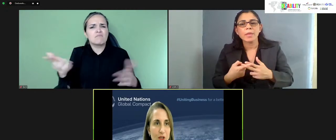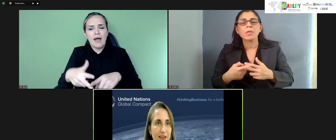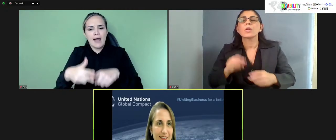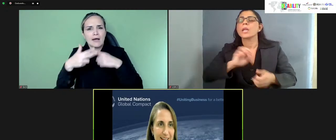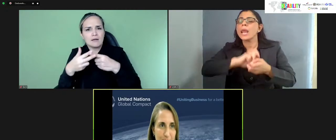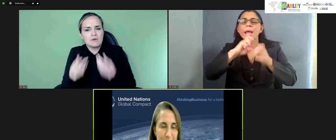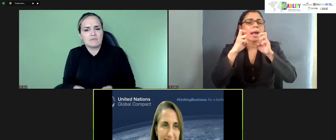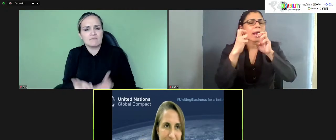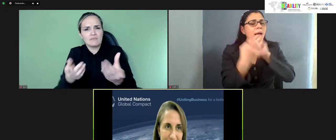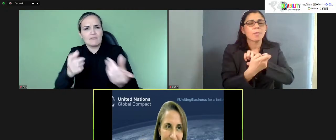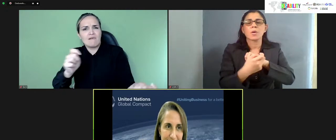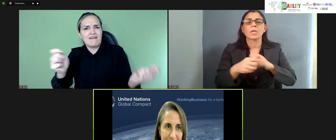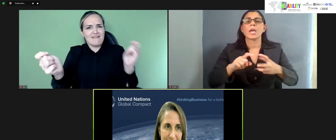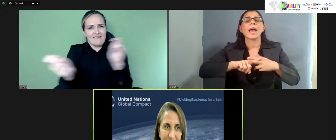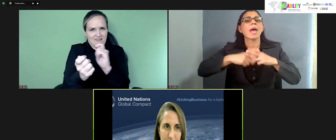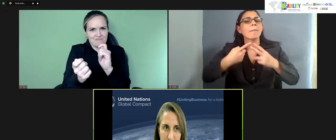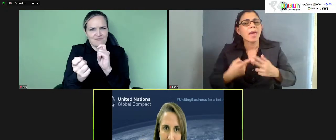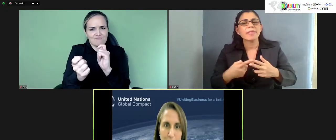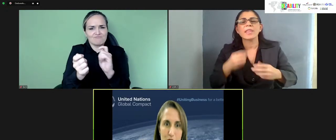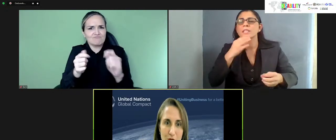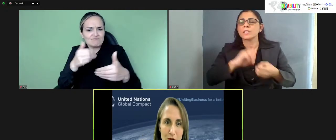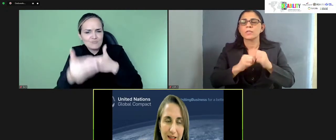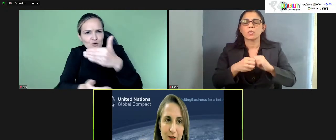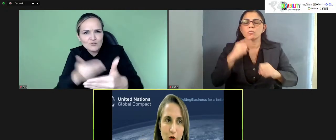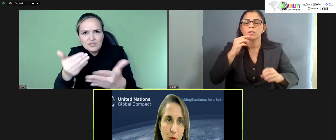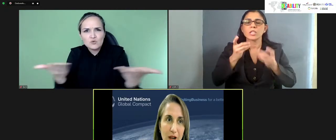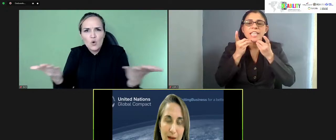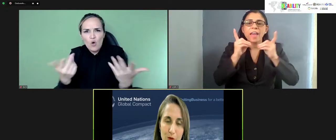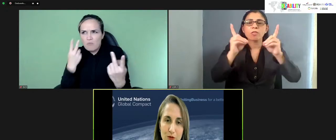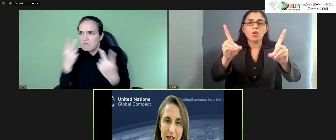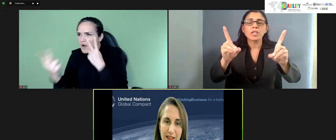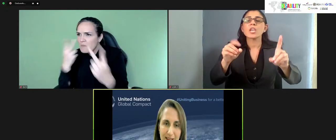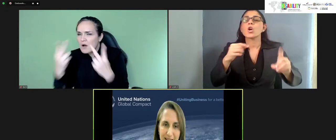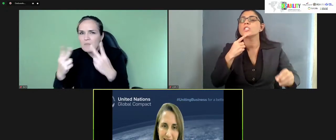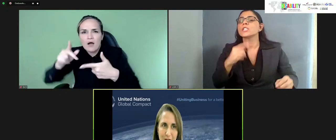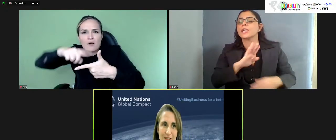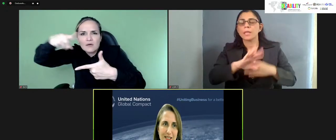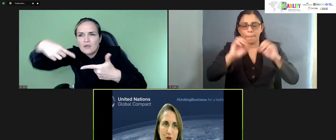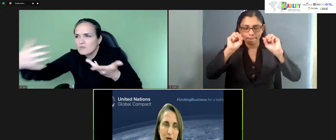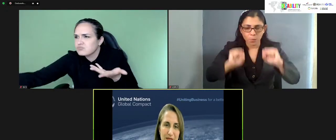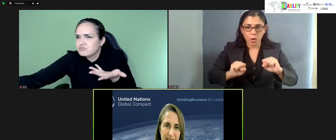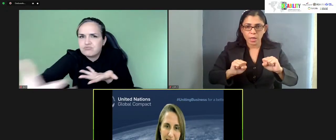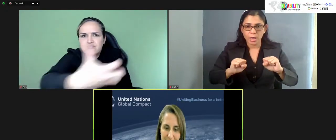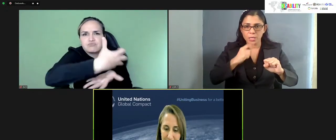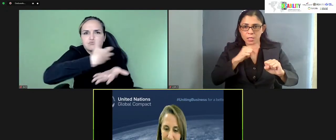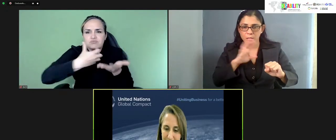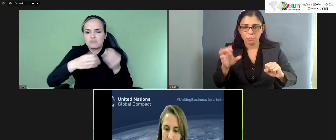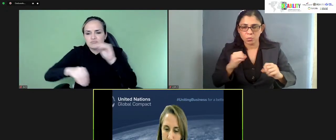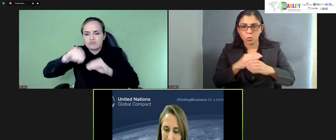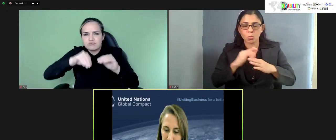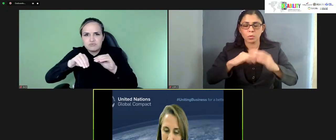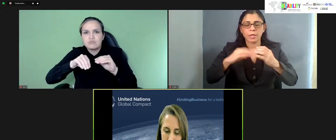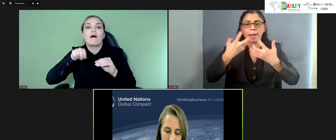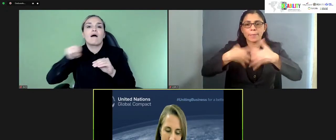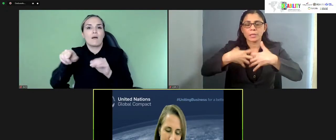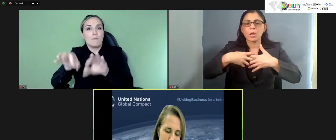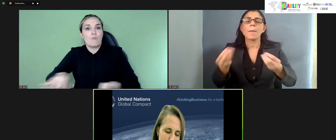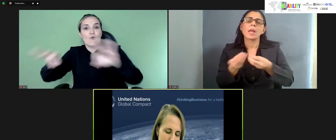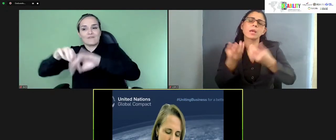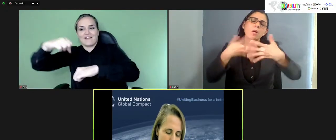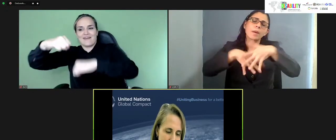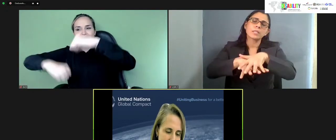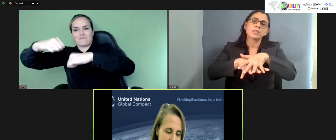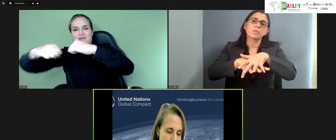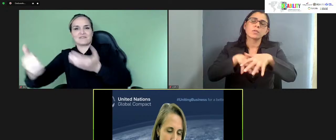data and tools generating change and the diagnosis tools incorporating the will of the enterprise